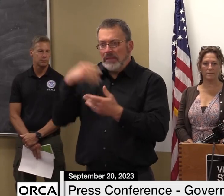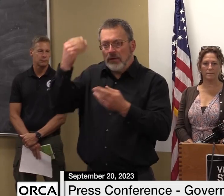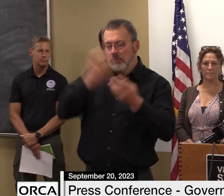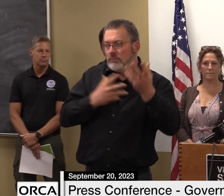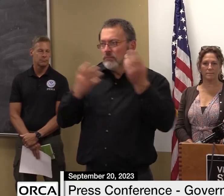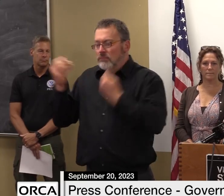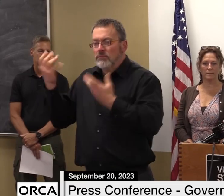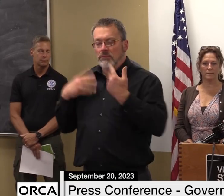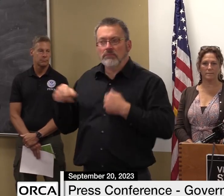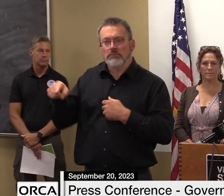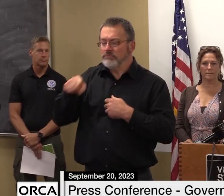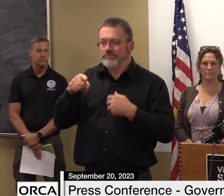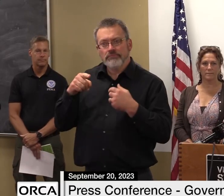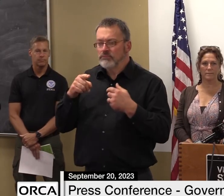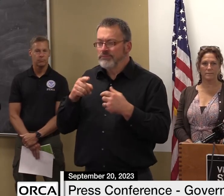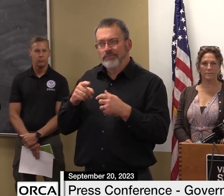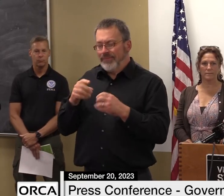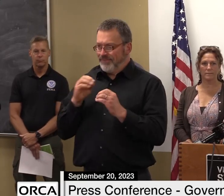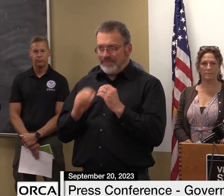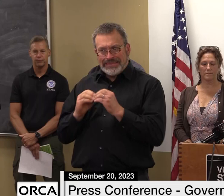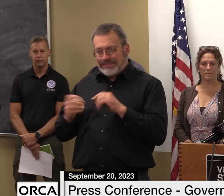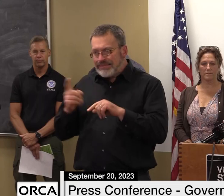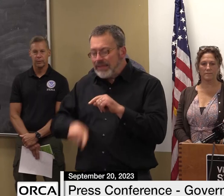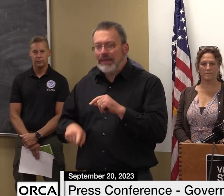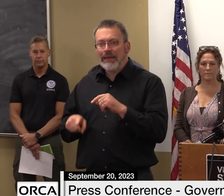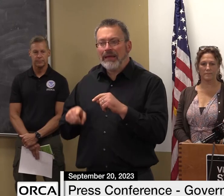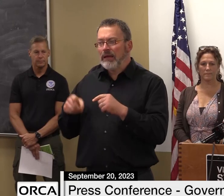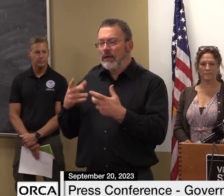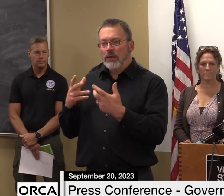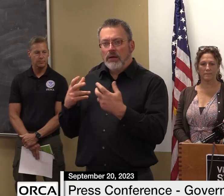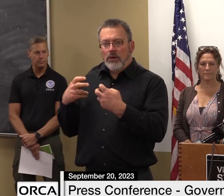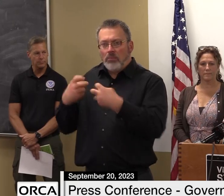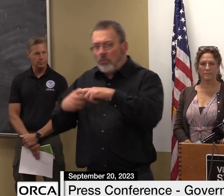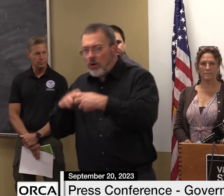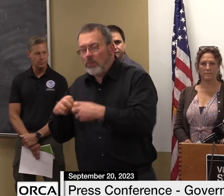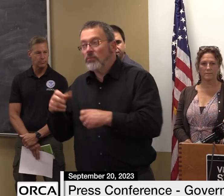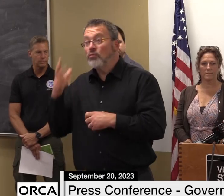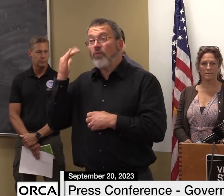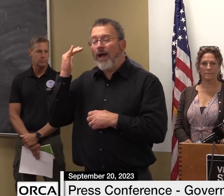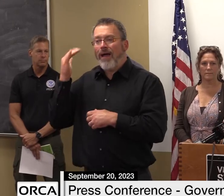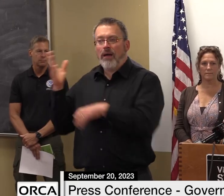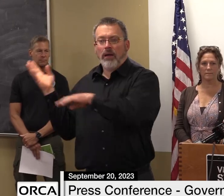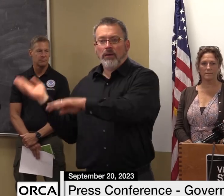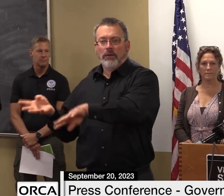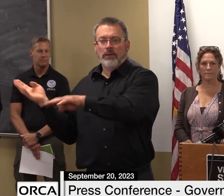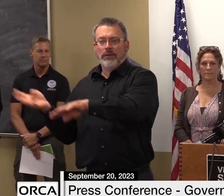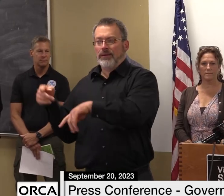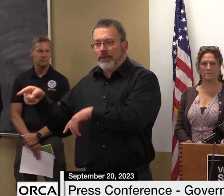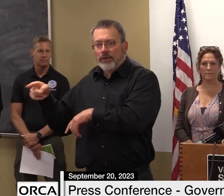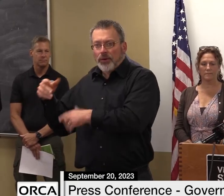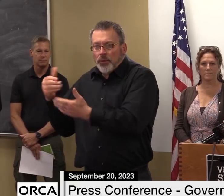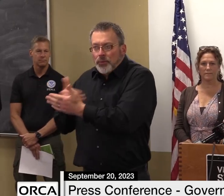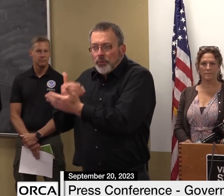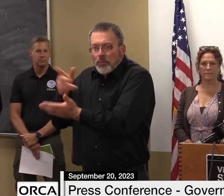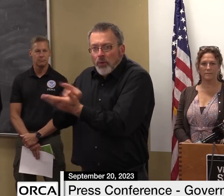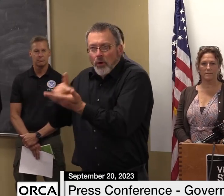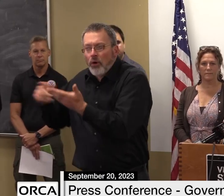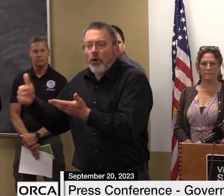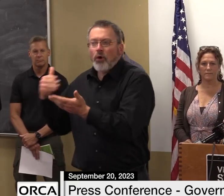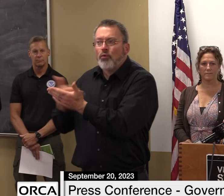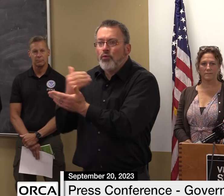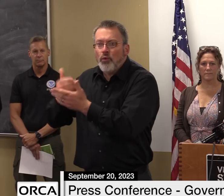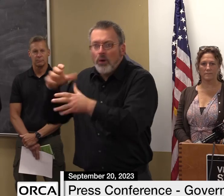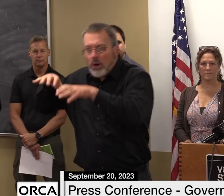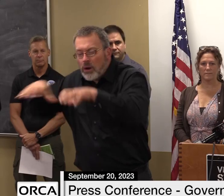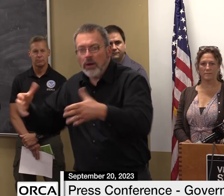reasons, including supply chain issues and finding someone to actually do the work. So we want to help